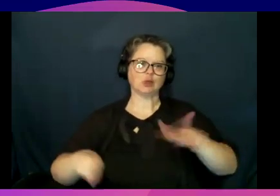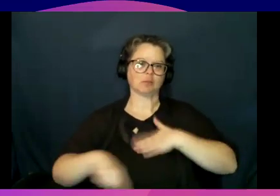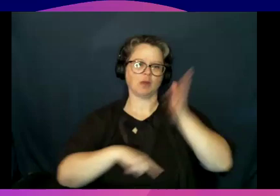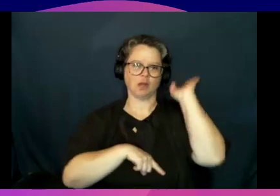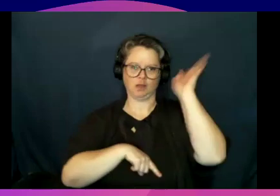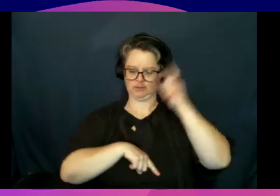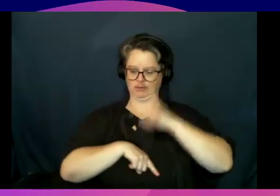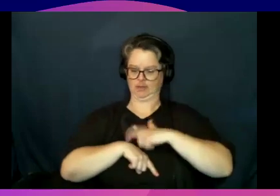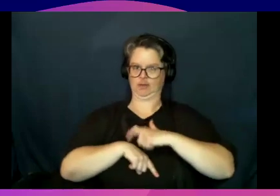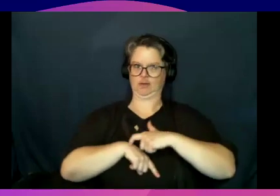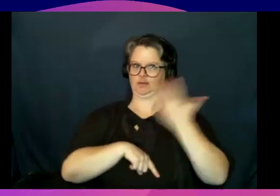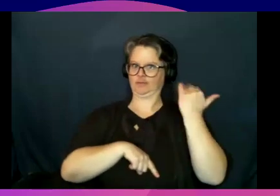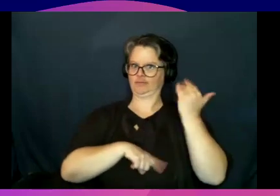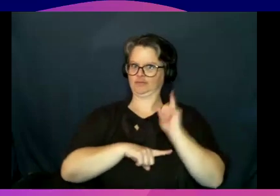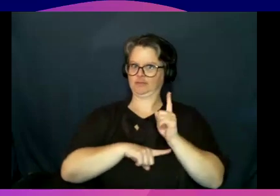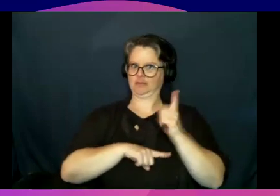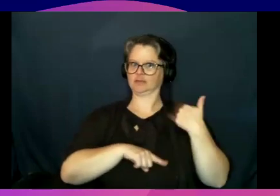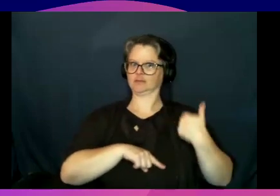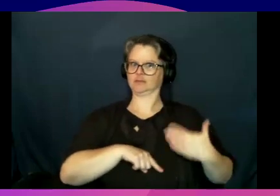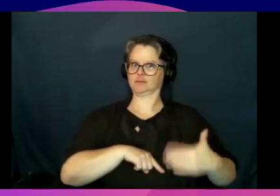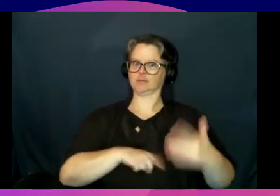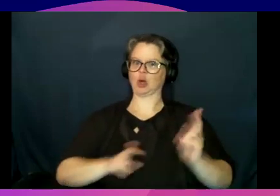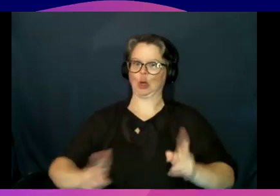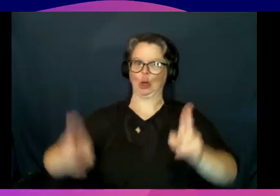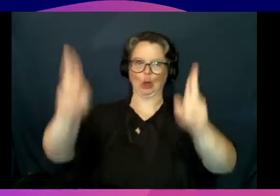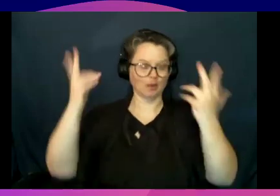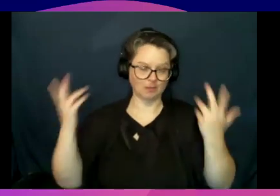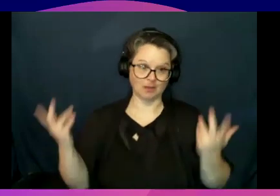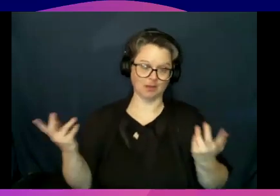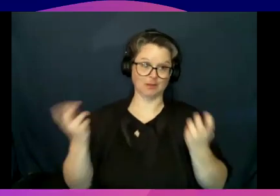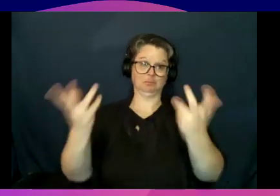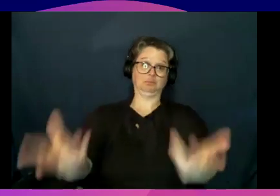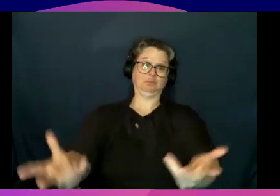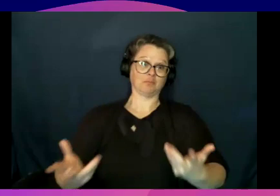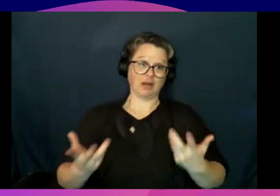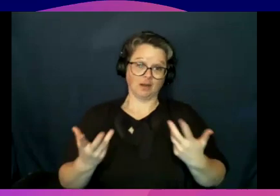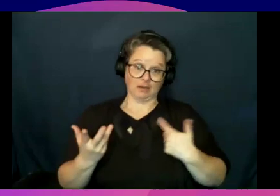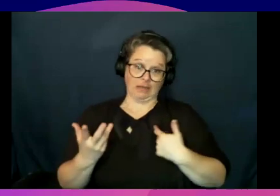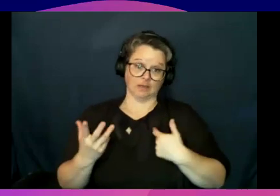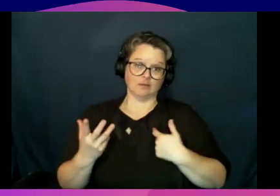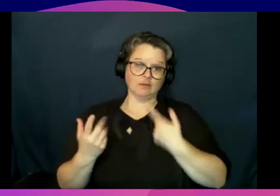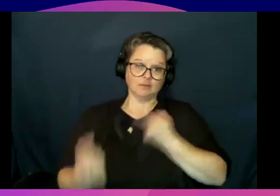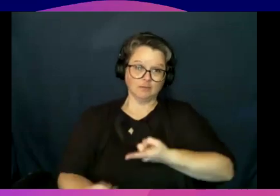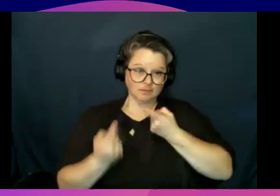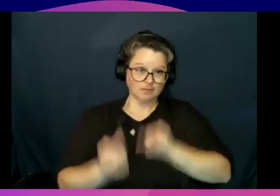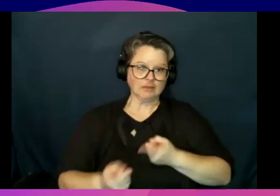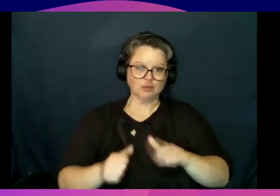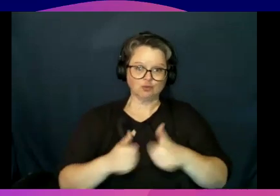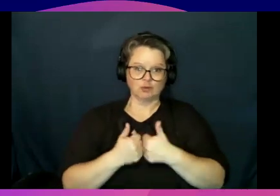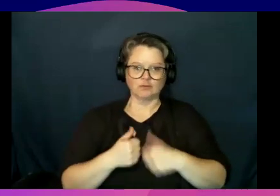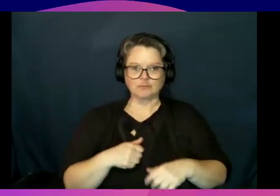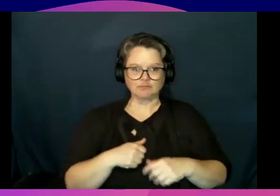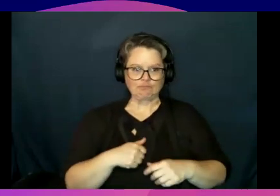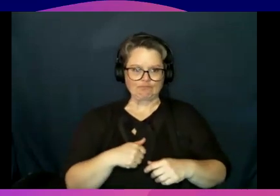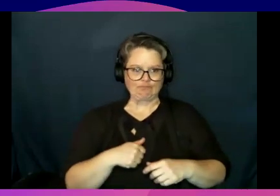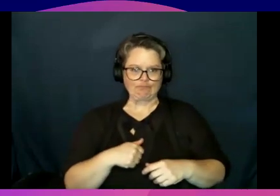go to your workplace to go today, we heard a great workshop. Oh, for some reason oops.